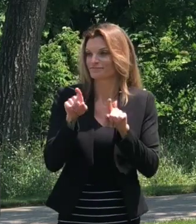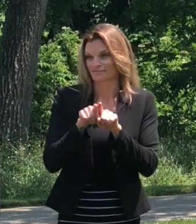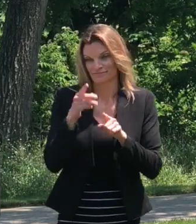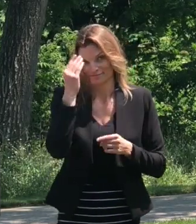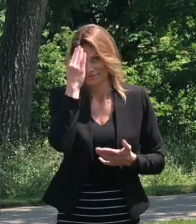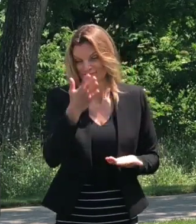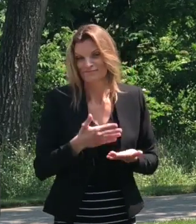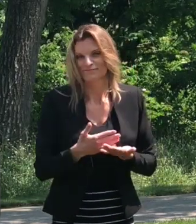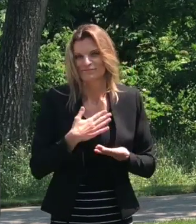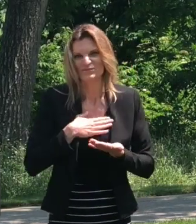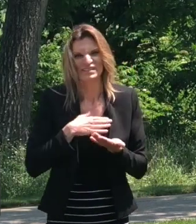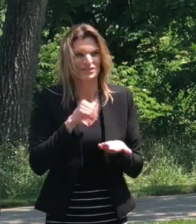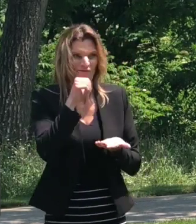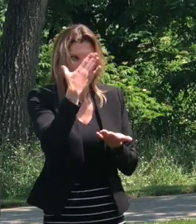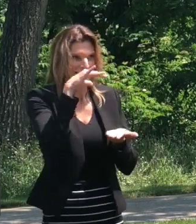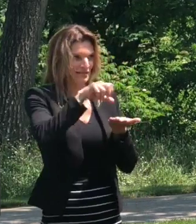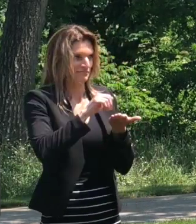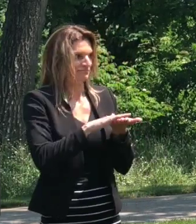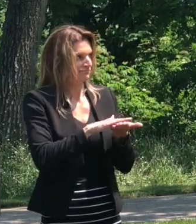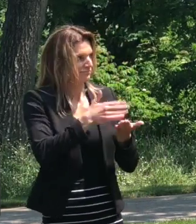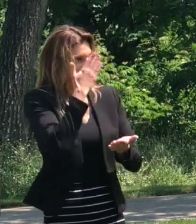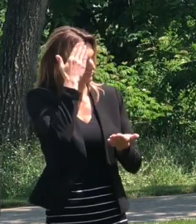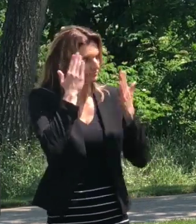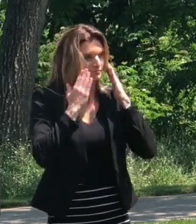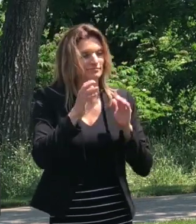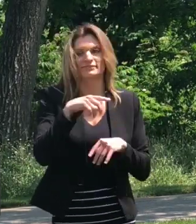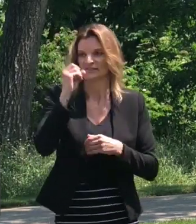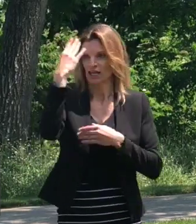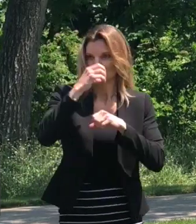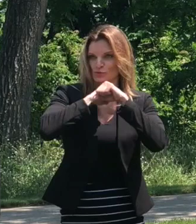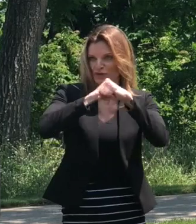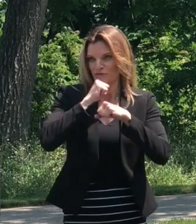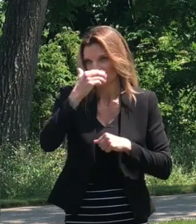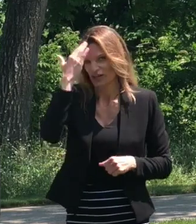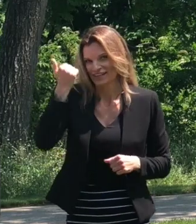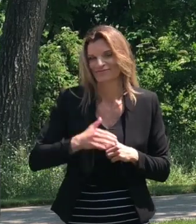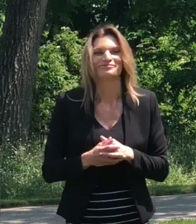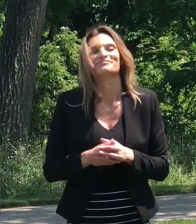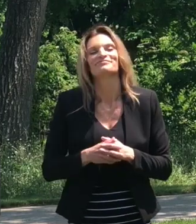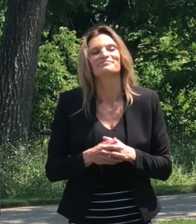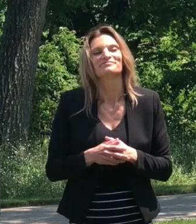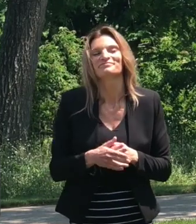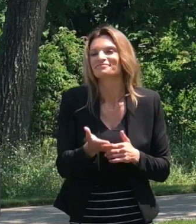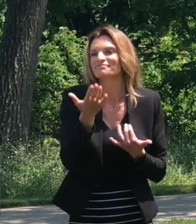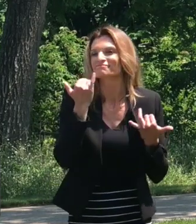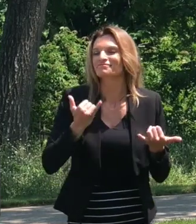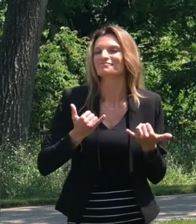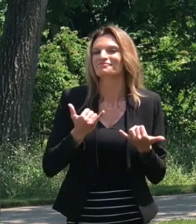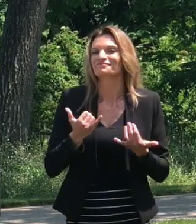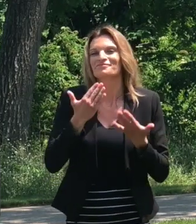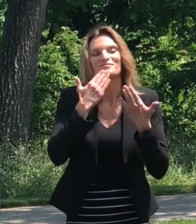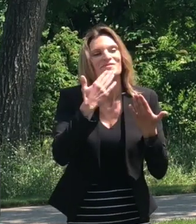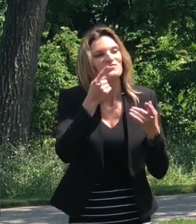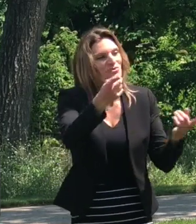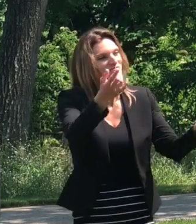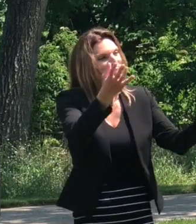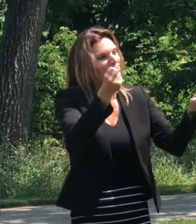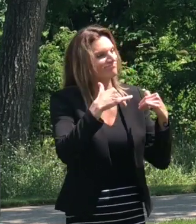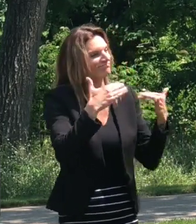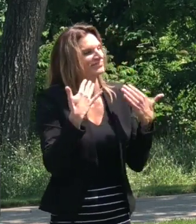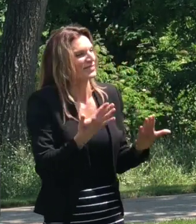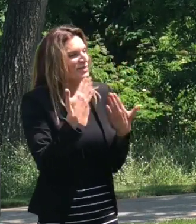you don't forget your sunscreen, okay? And with that, I just simply want to thank you all for joining us